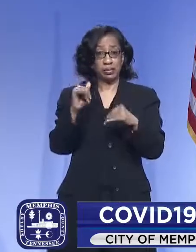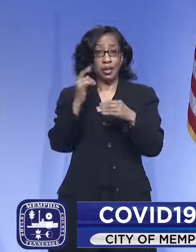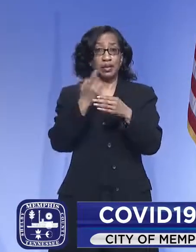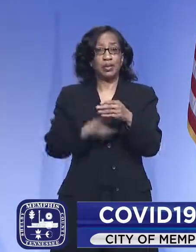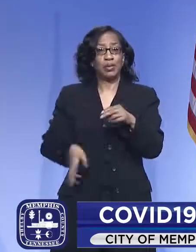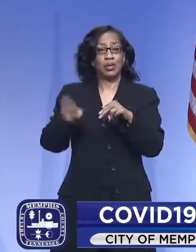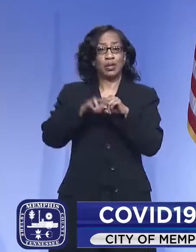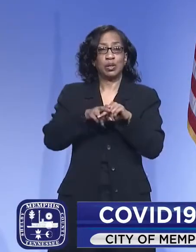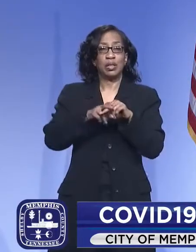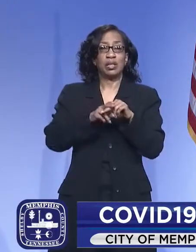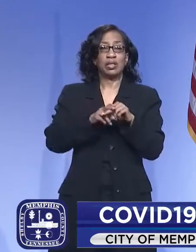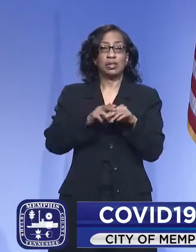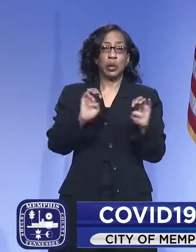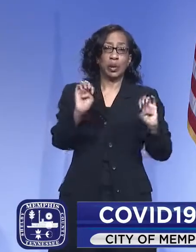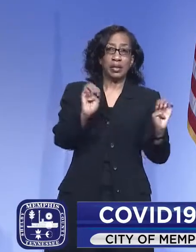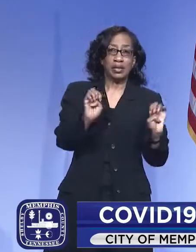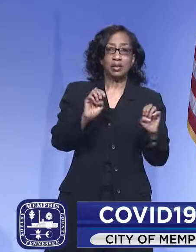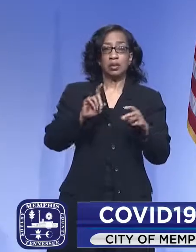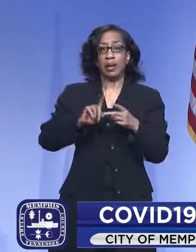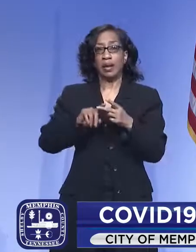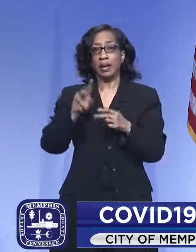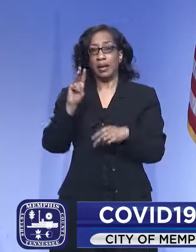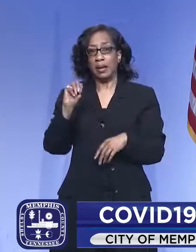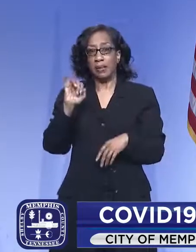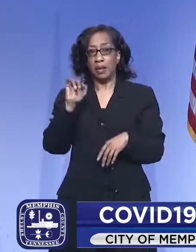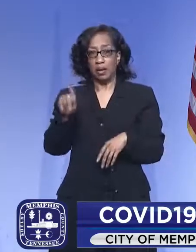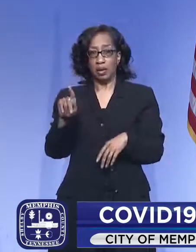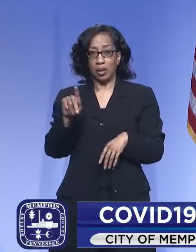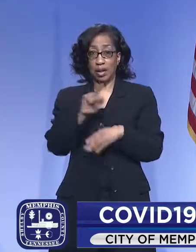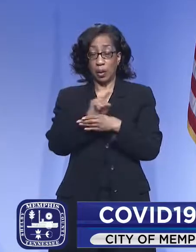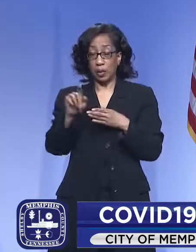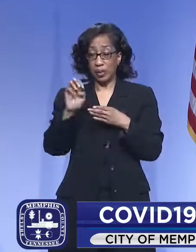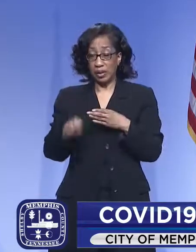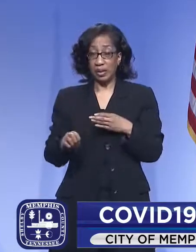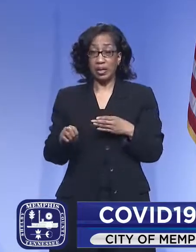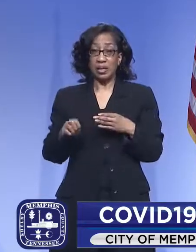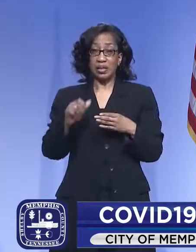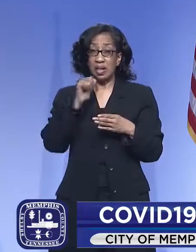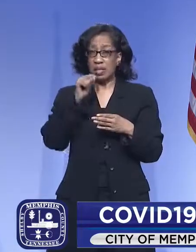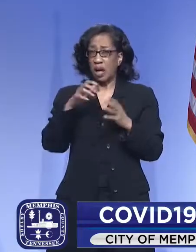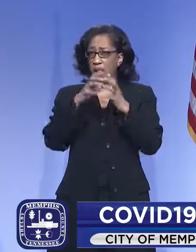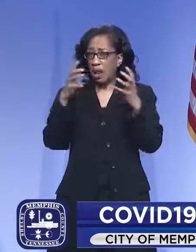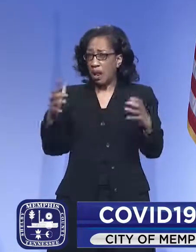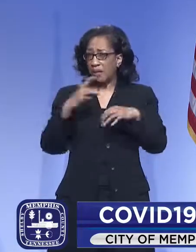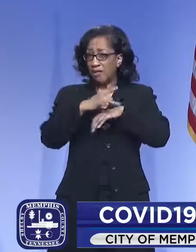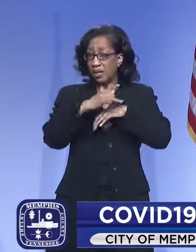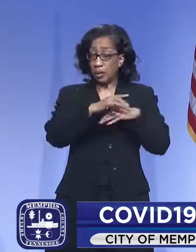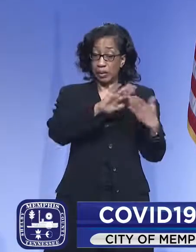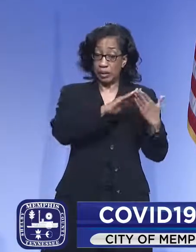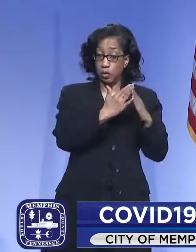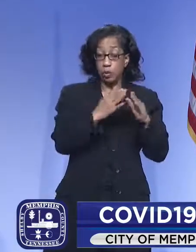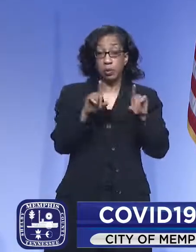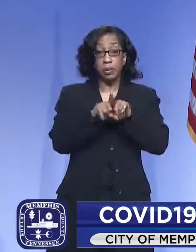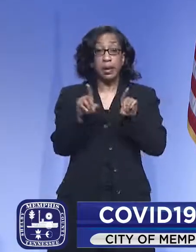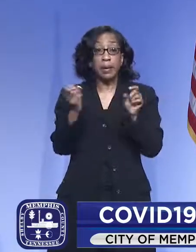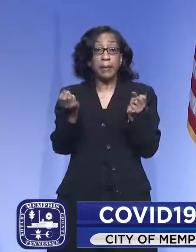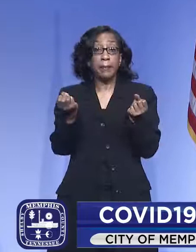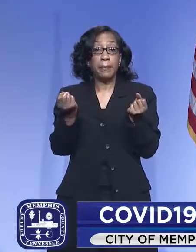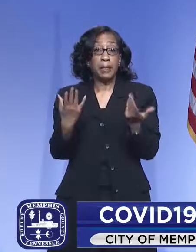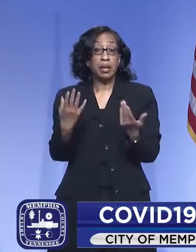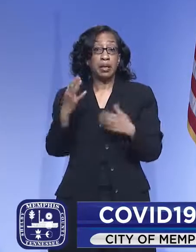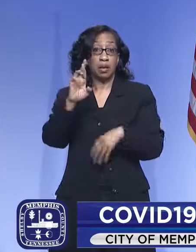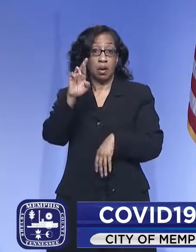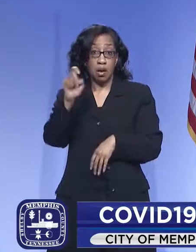and MLK weekend, there is going to be very limited availability through the public pods, but many of the pharmacies, clinics will still